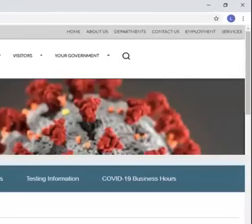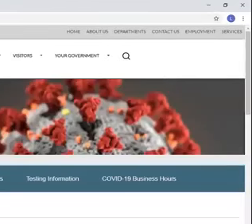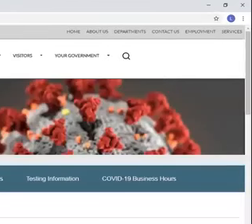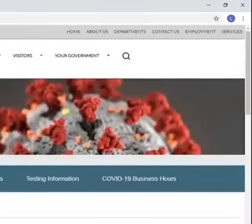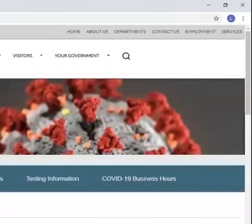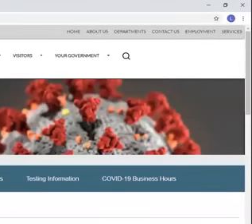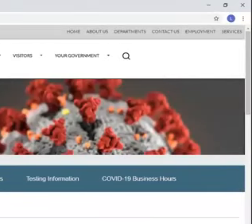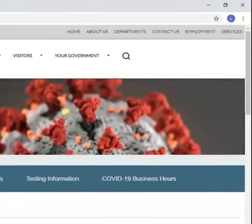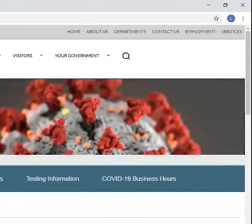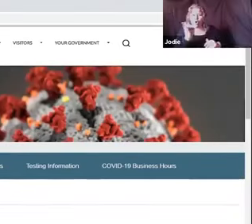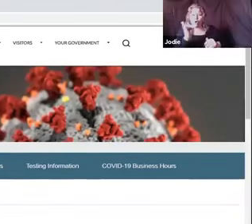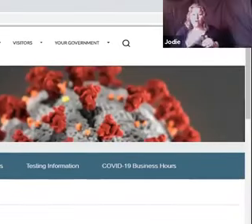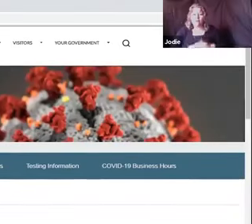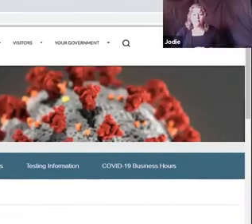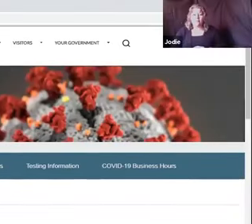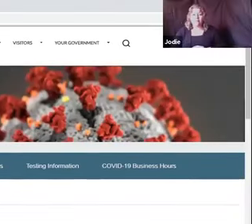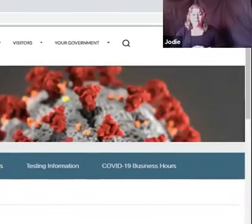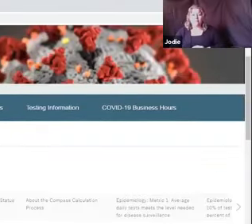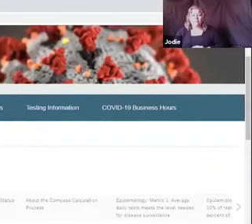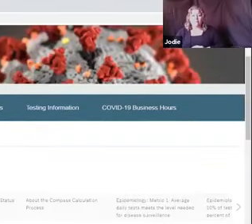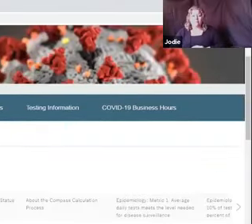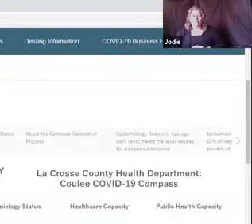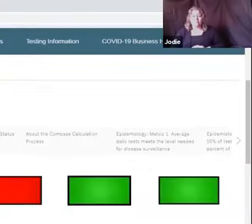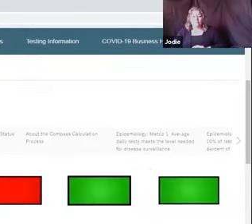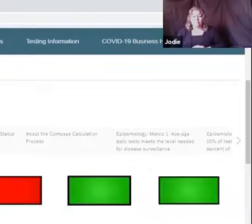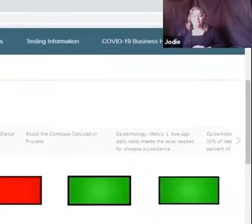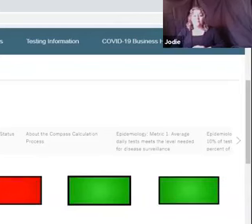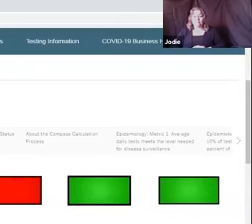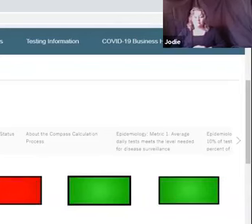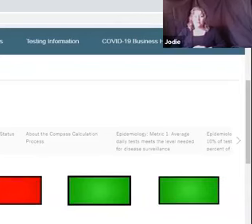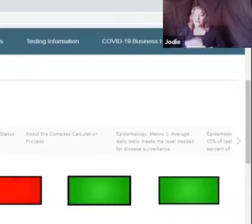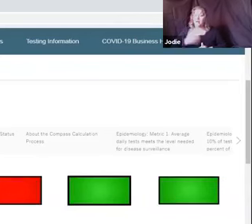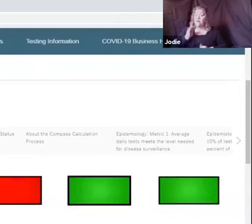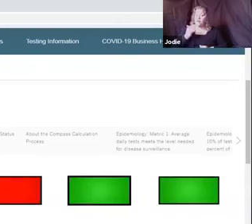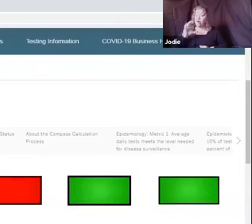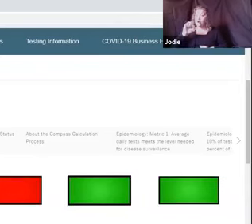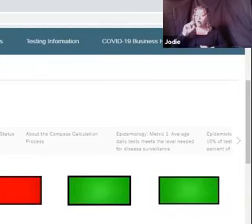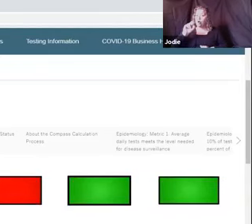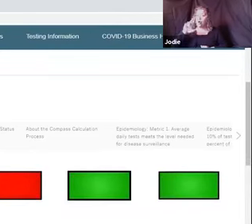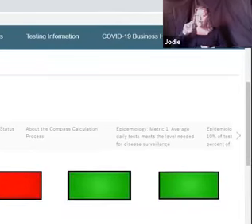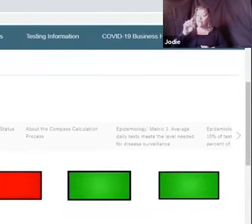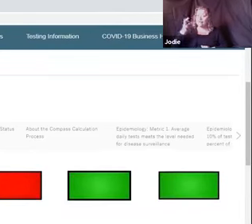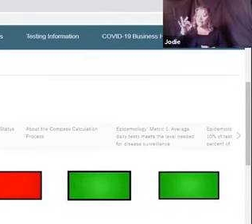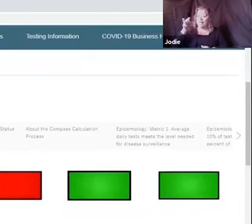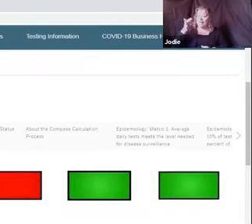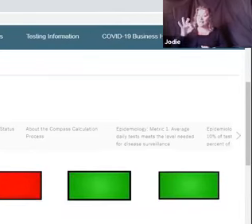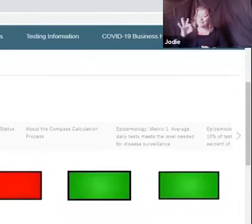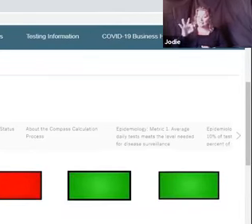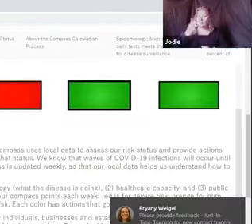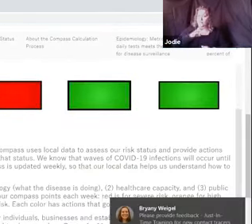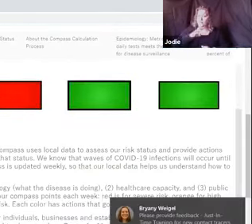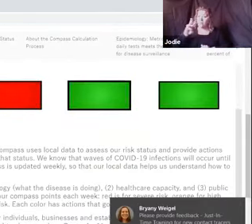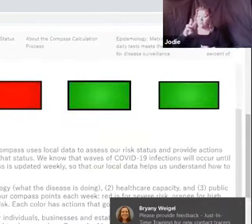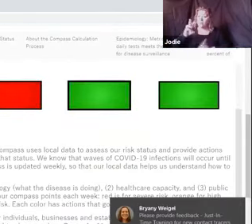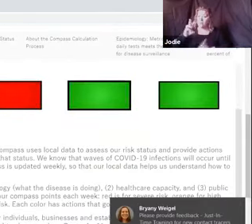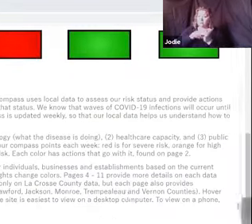Compass. You'll find it on our COVID-19 page at the La Crosse County Health Department